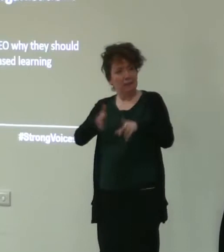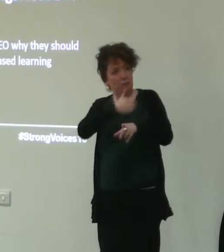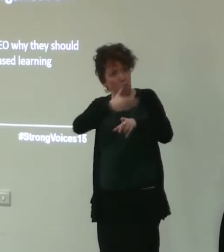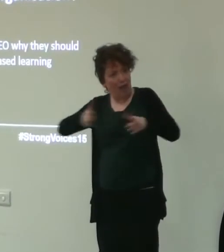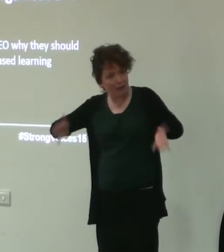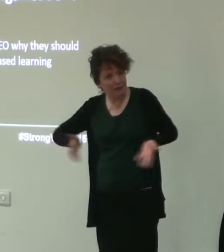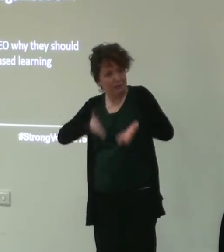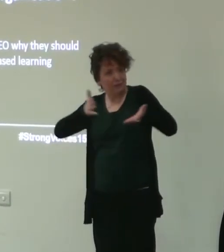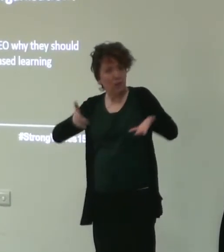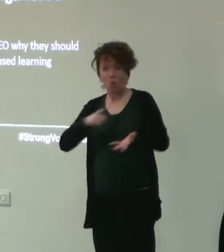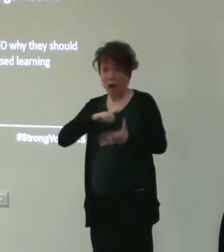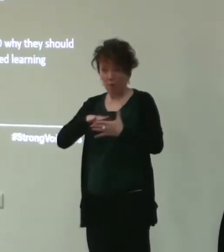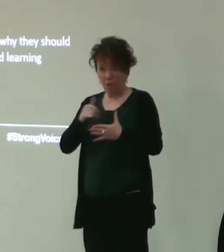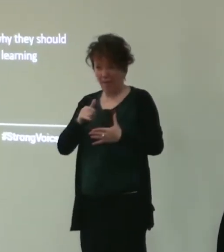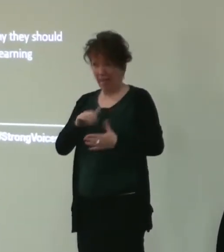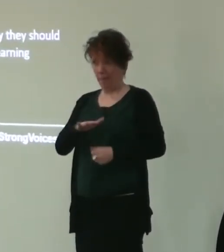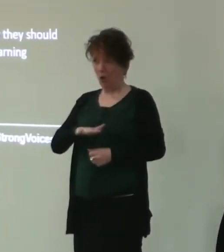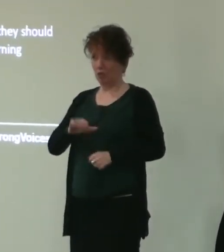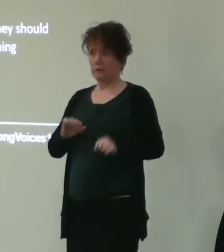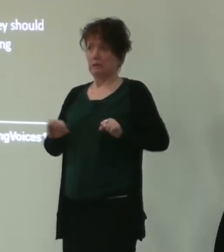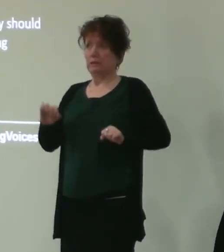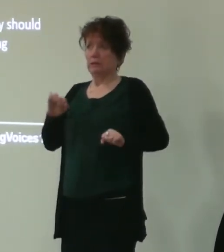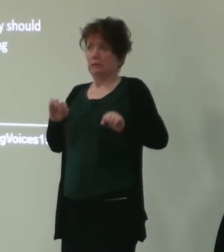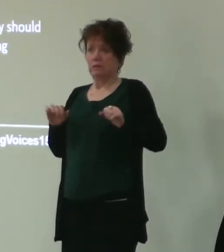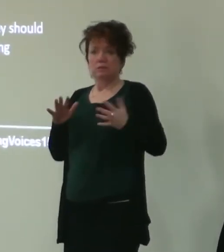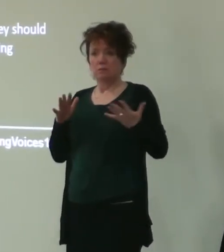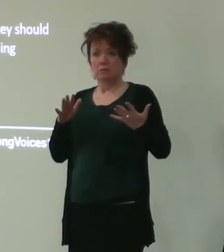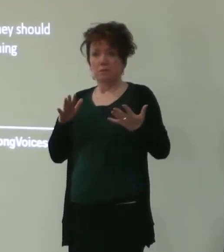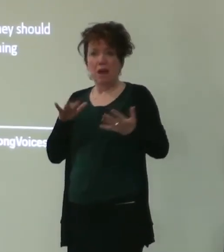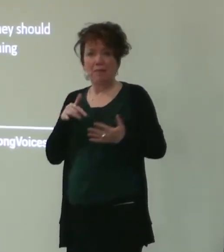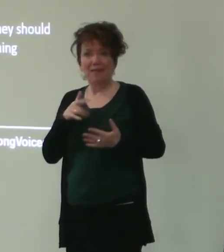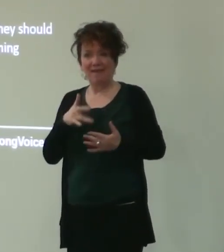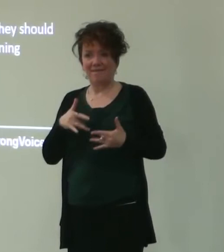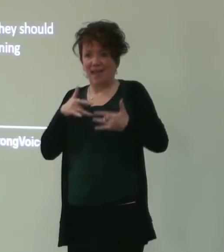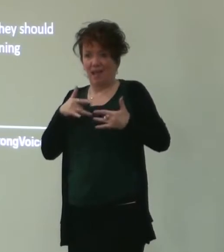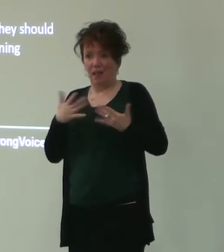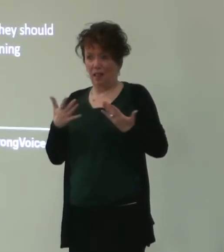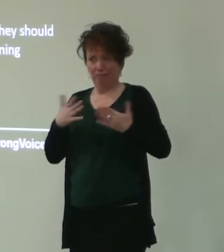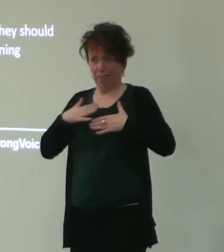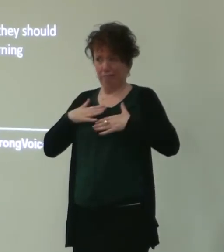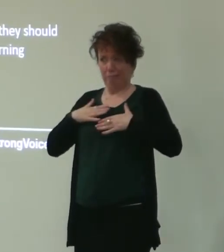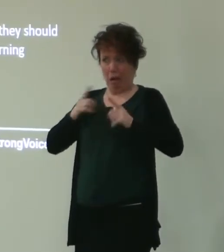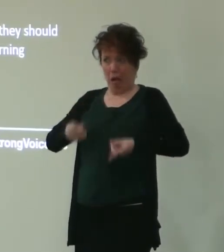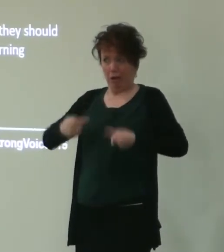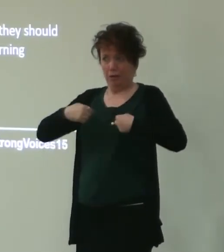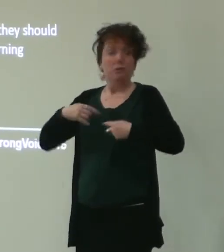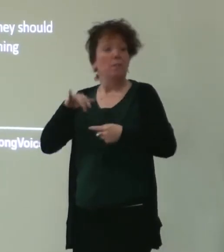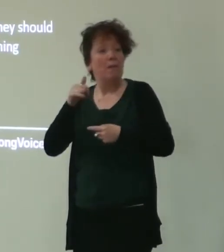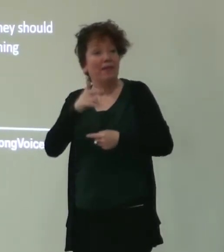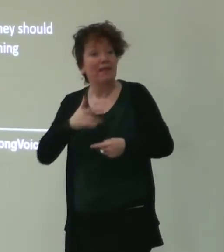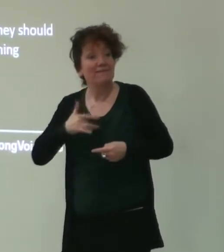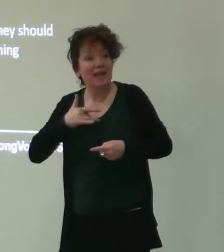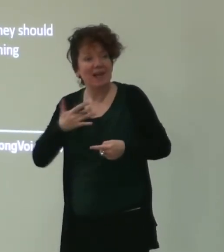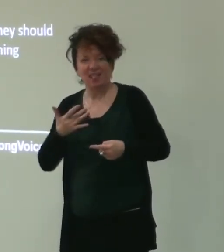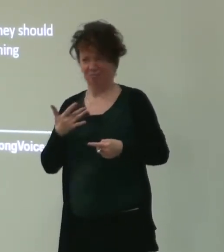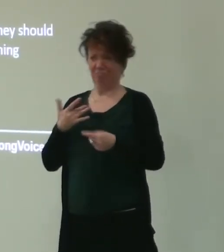might be due to their personal circumstances and not necessarily feeling that it might be for them. They might think that the